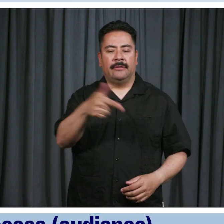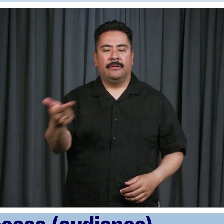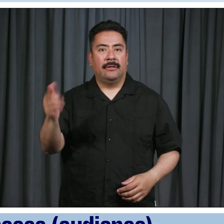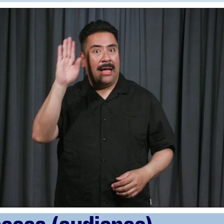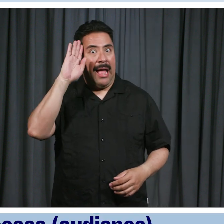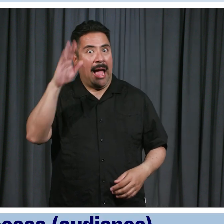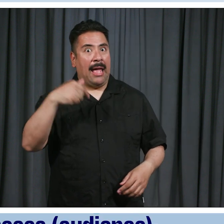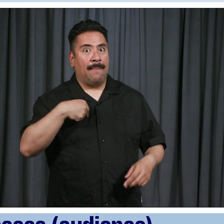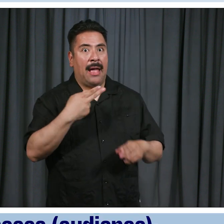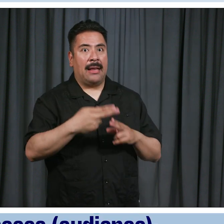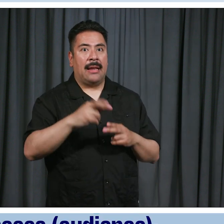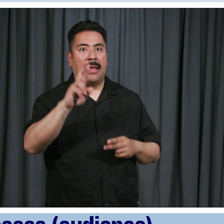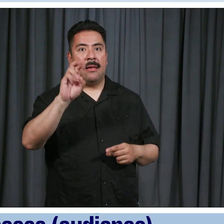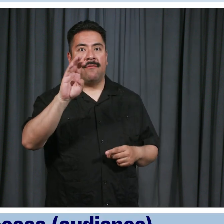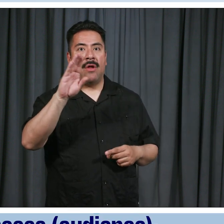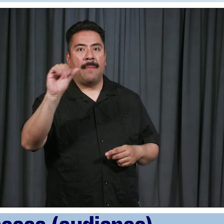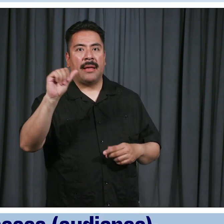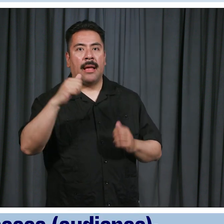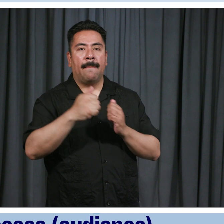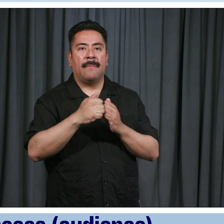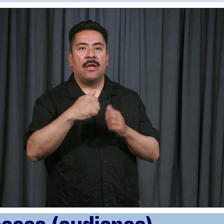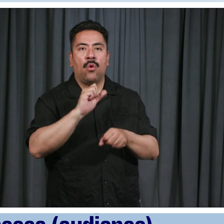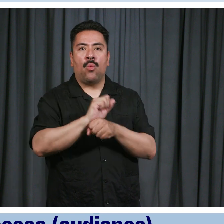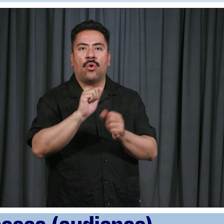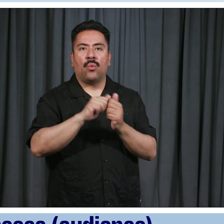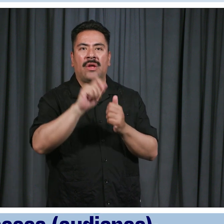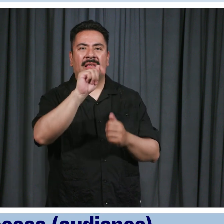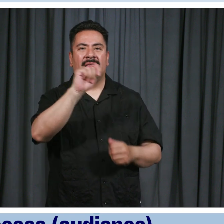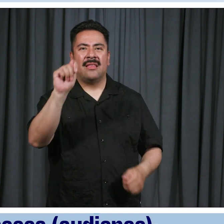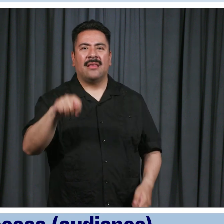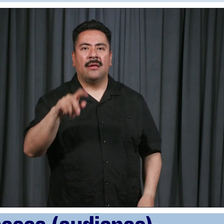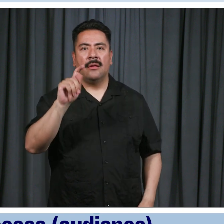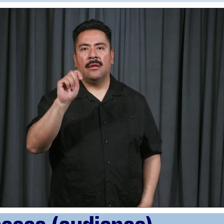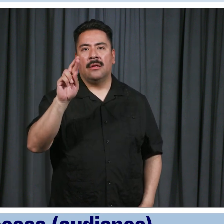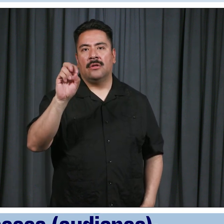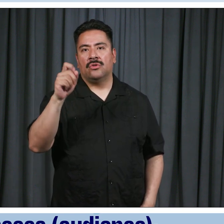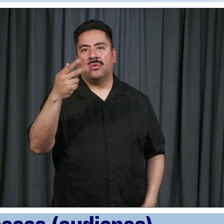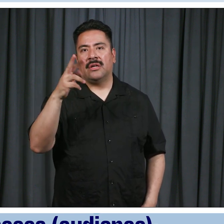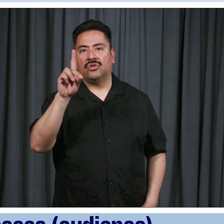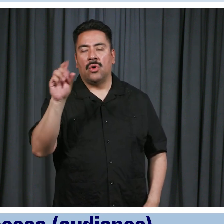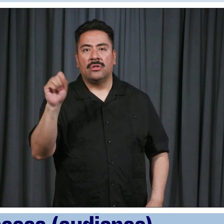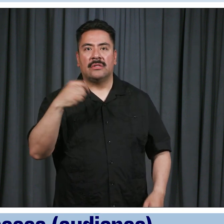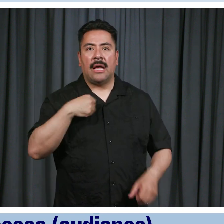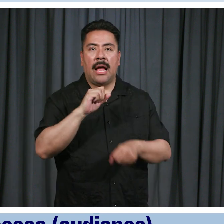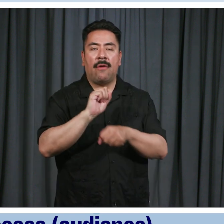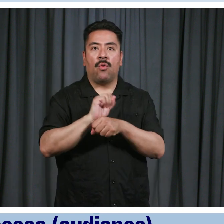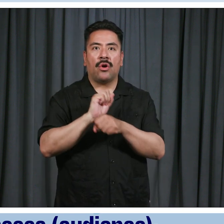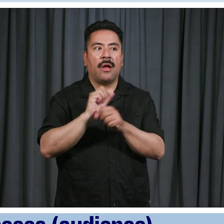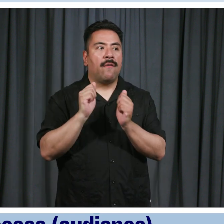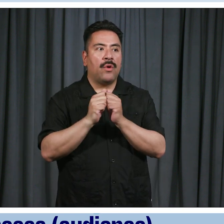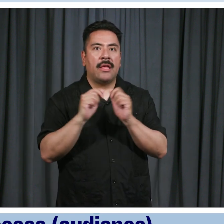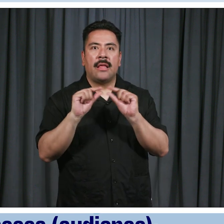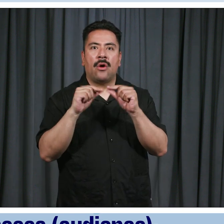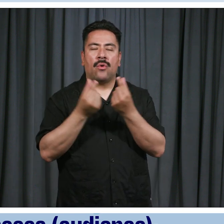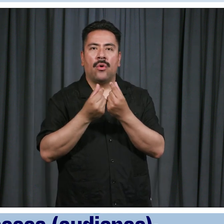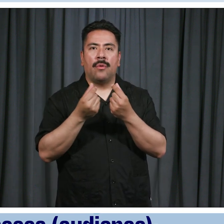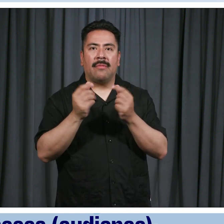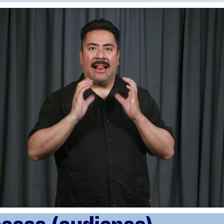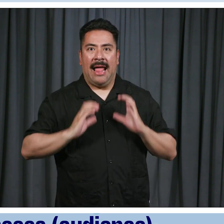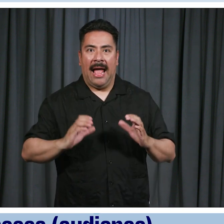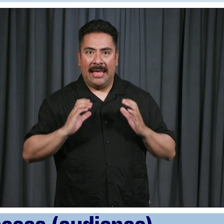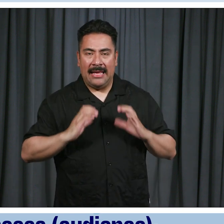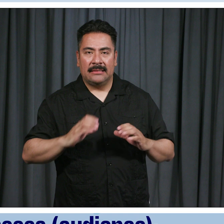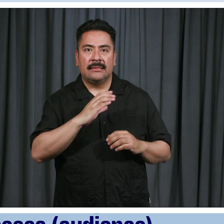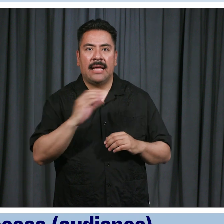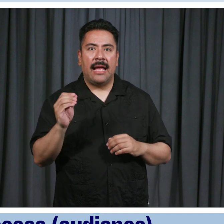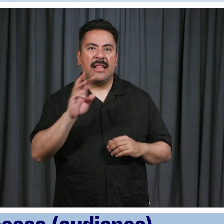is Rebecca. I am with Thresholds, and so I'm an IPS team lead for our veterans clients as well as